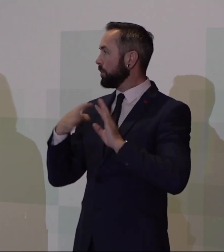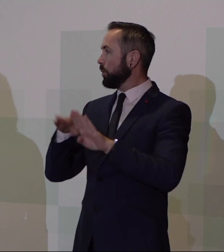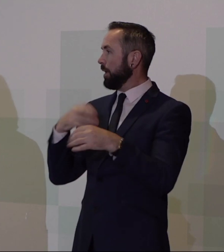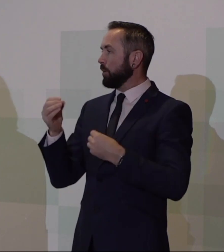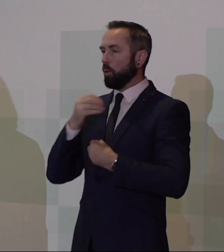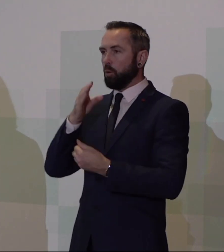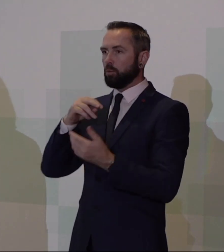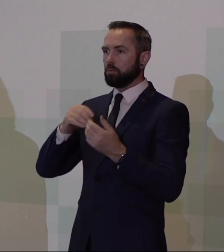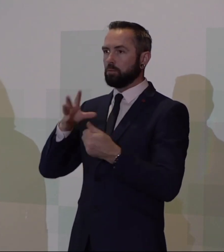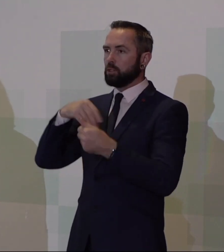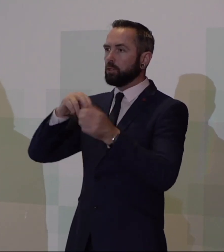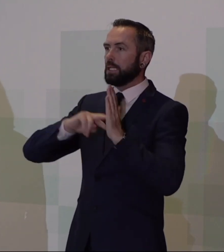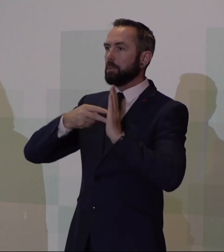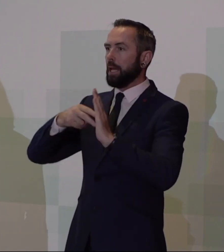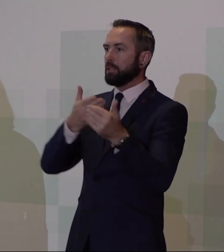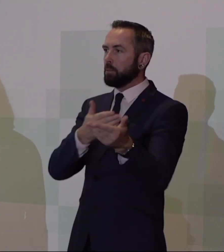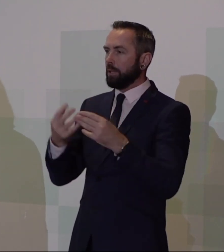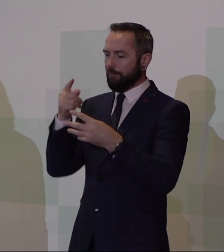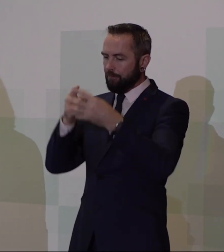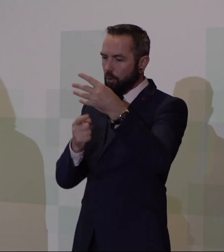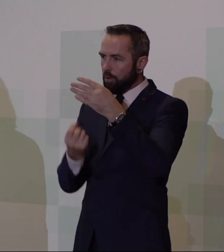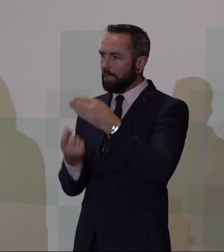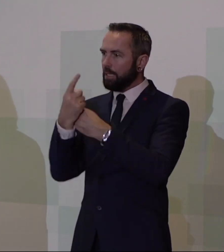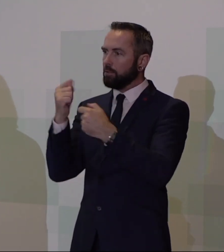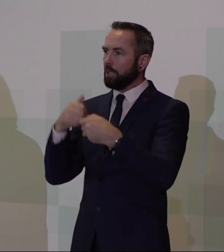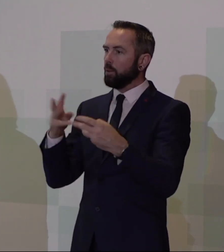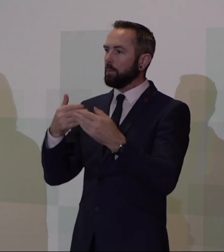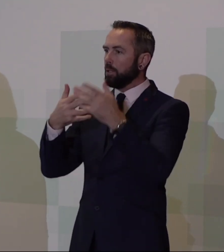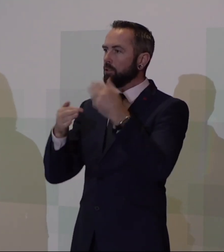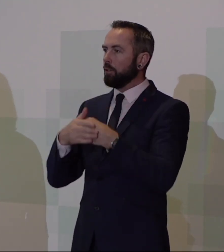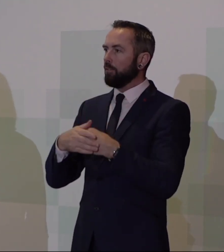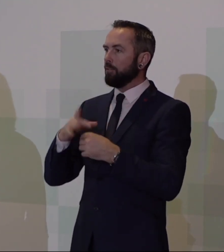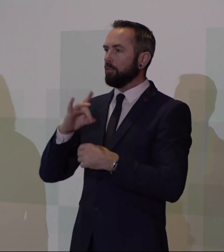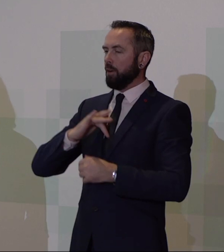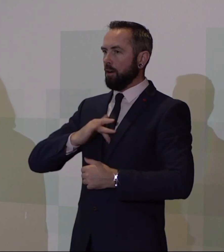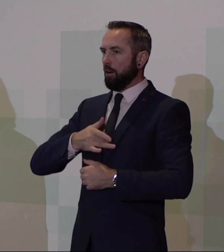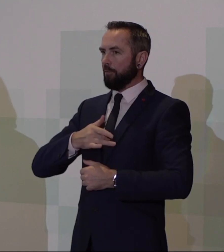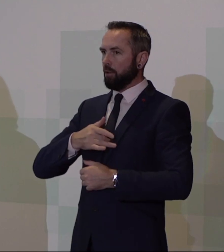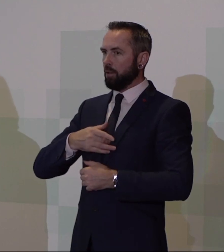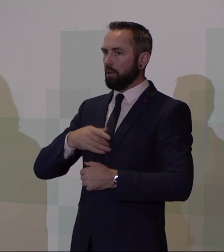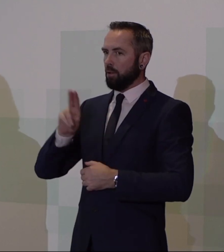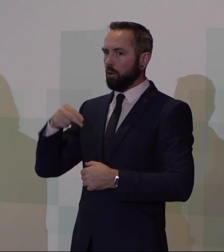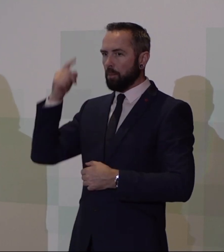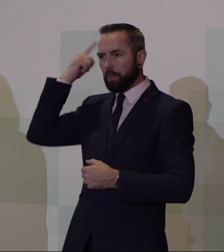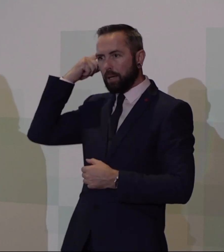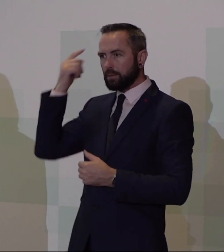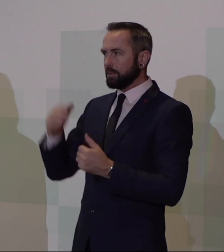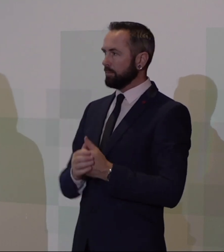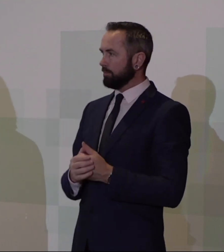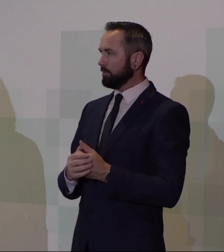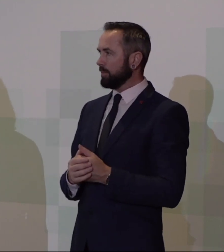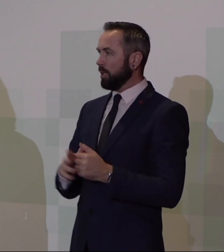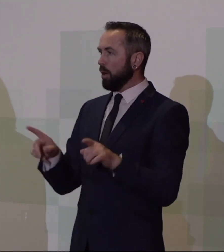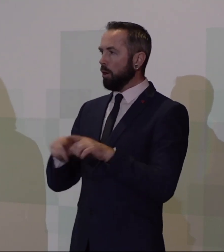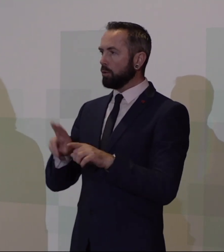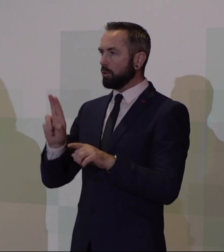own unique plan to bring the 4 issues that may be a result of harmful unconscious bias. Also, awareness of